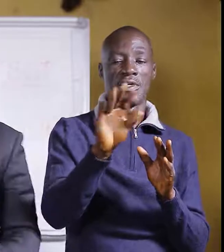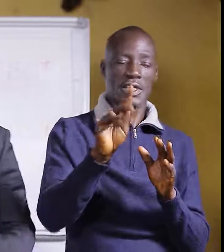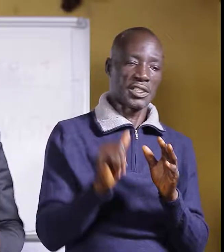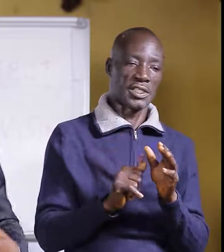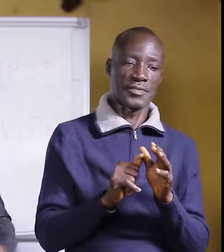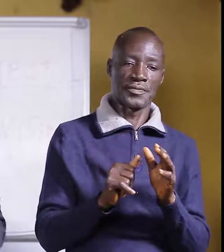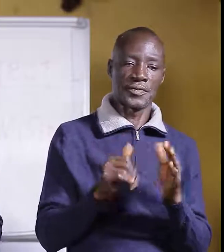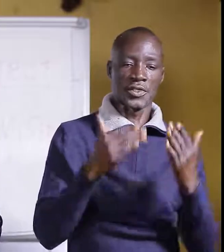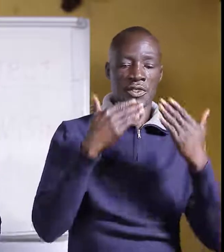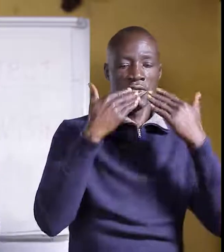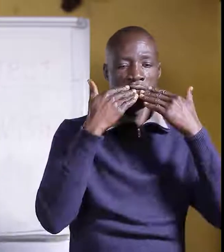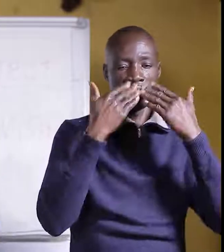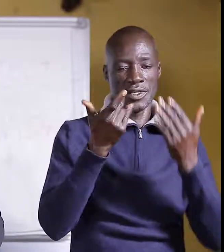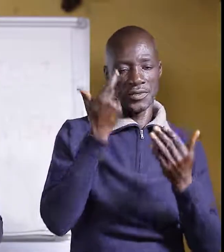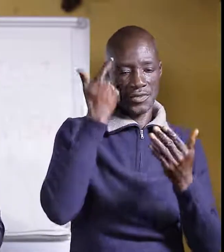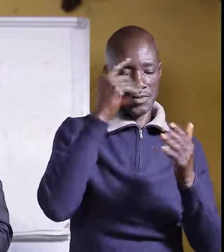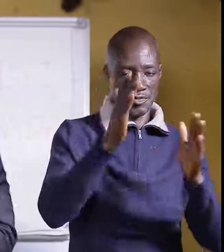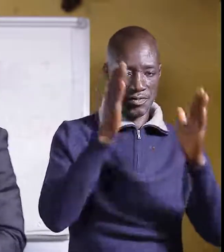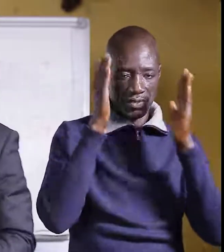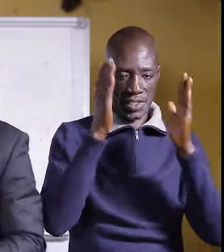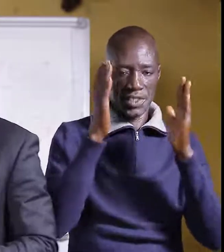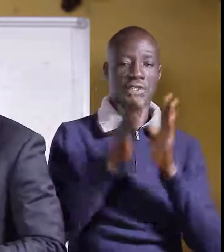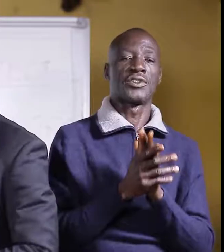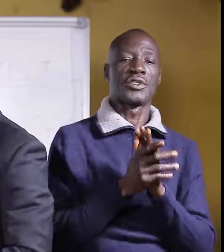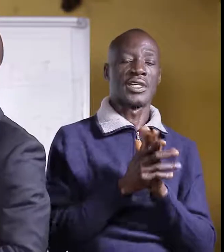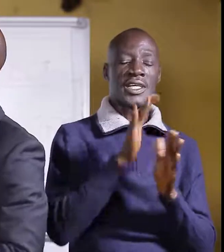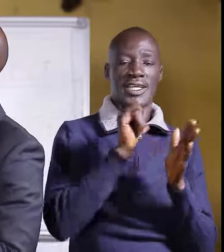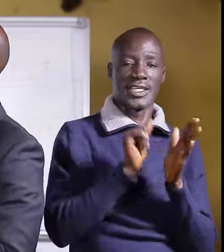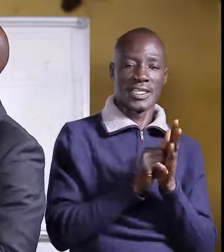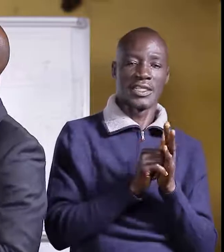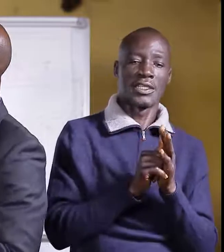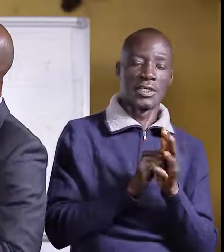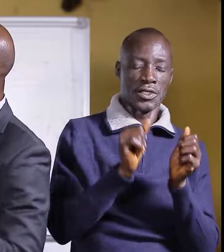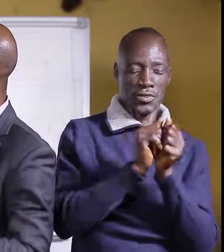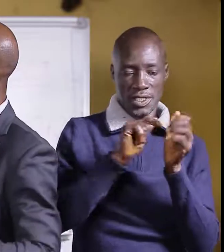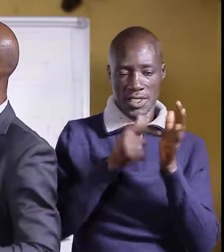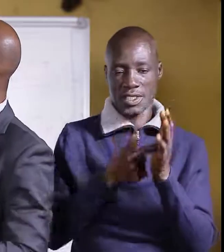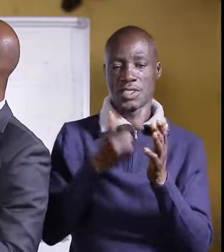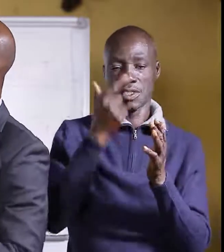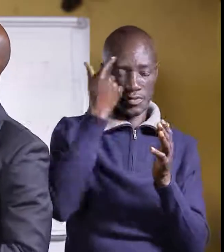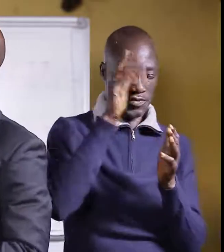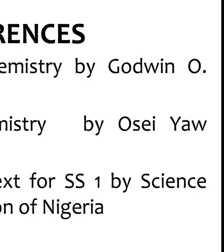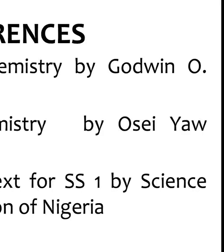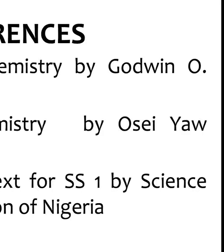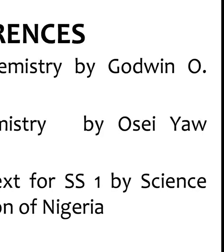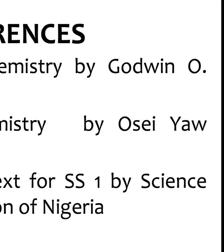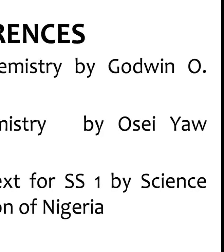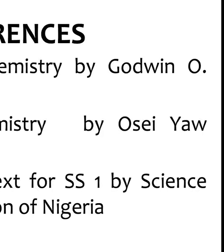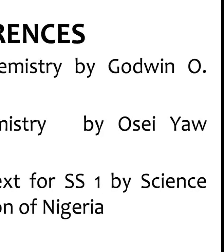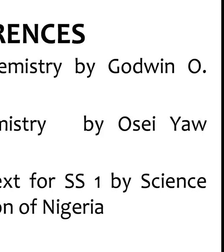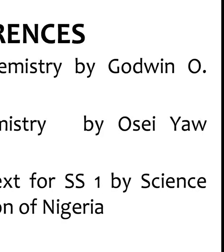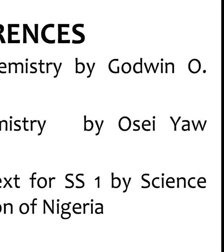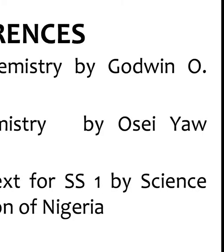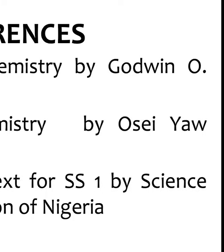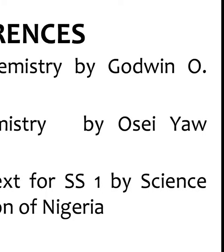and listeners at home, I hope you have had a swell time listening to my lesson today. And for your references, you can always go to